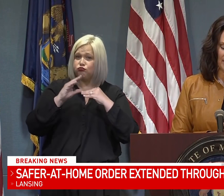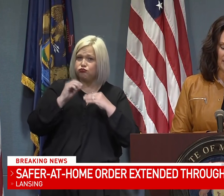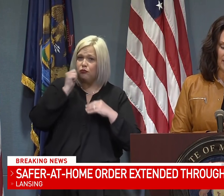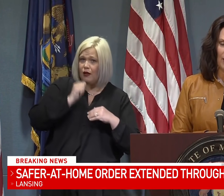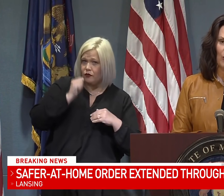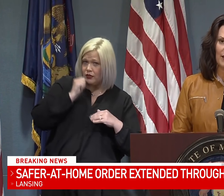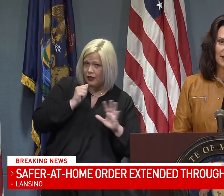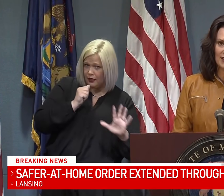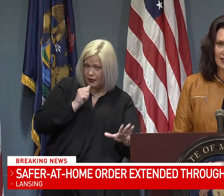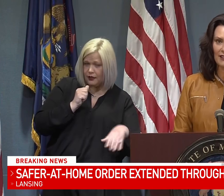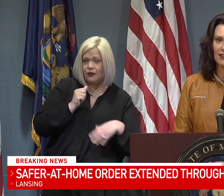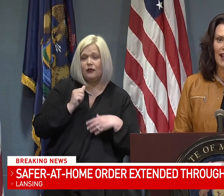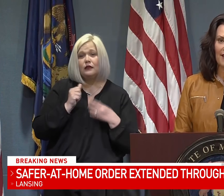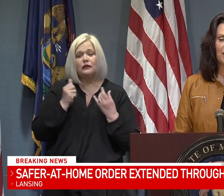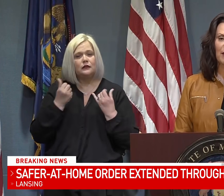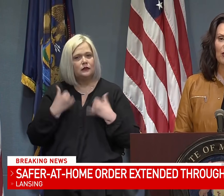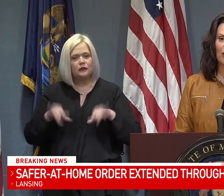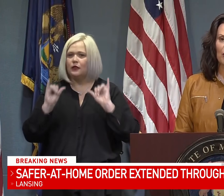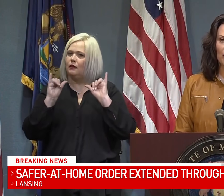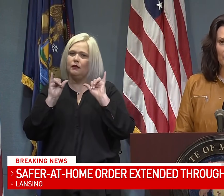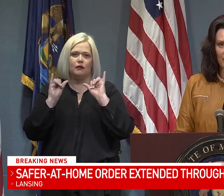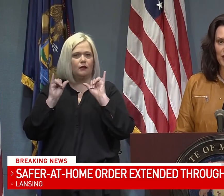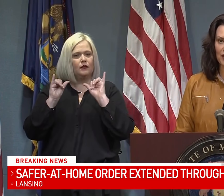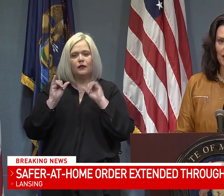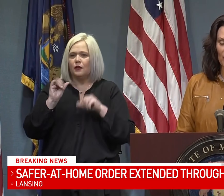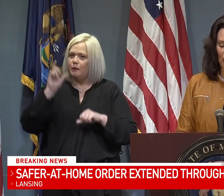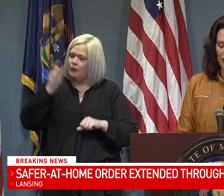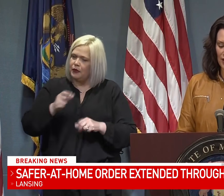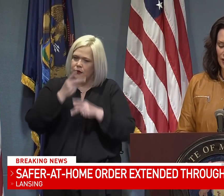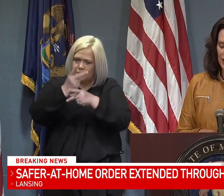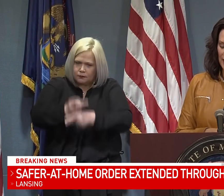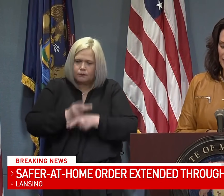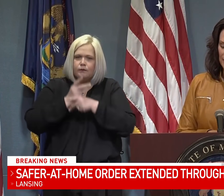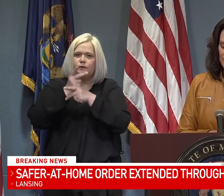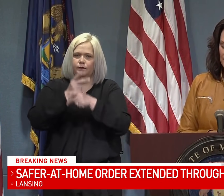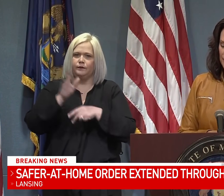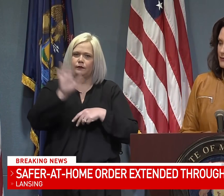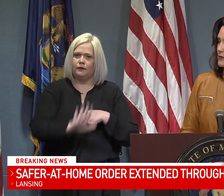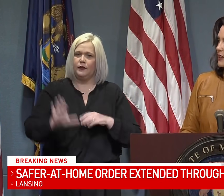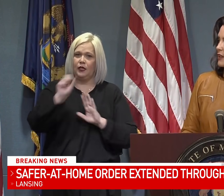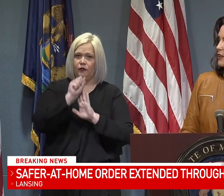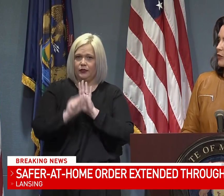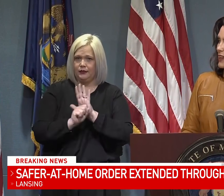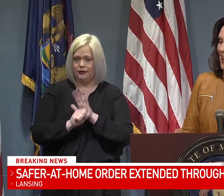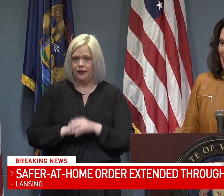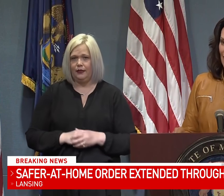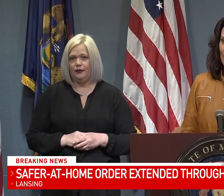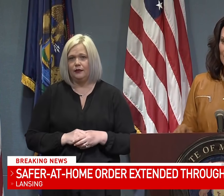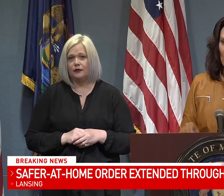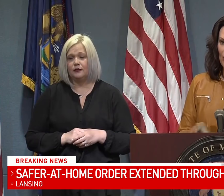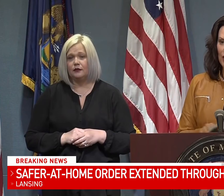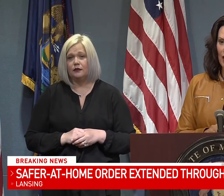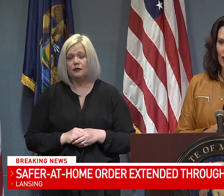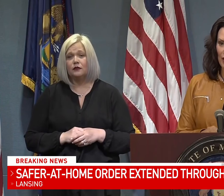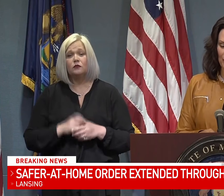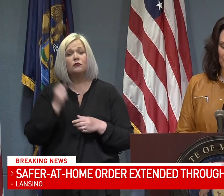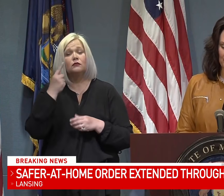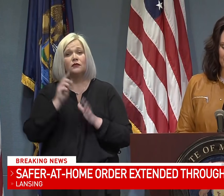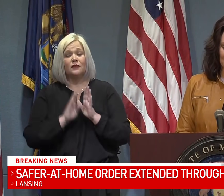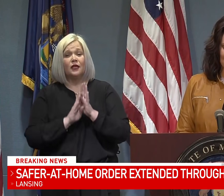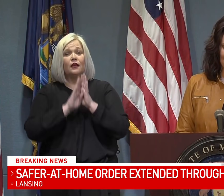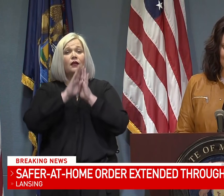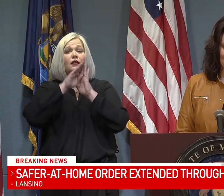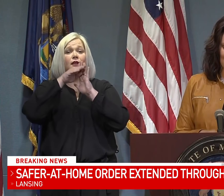day, we still have to be vigilant across our state. We have lowered our